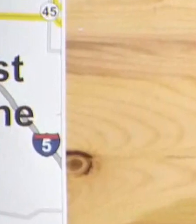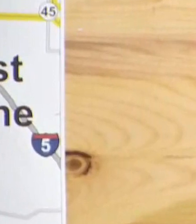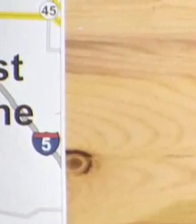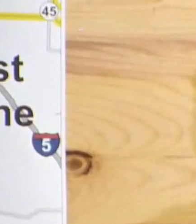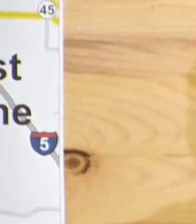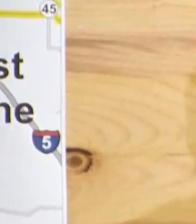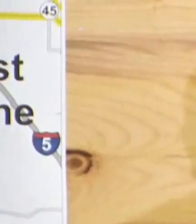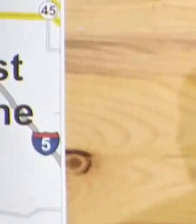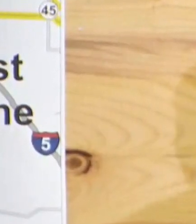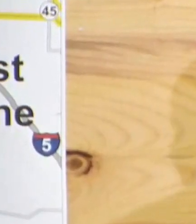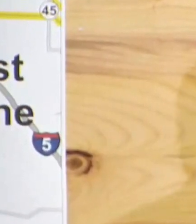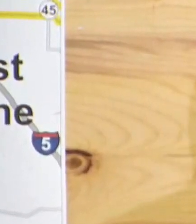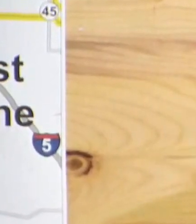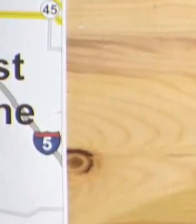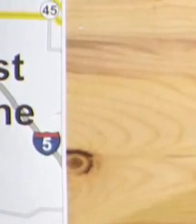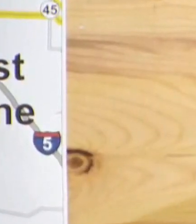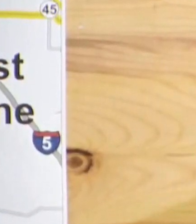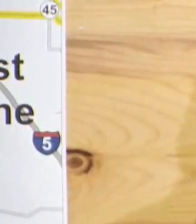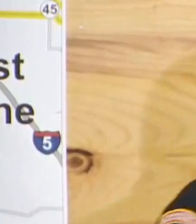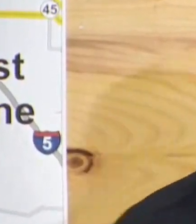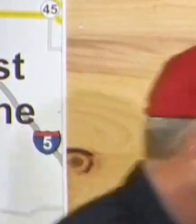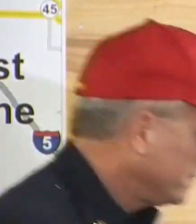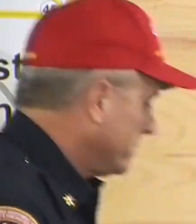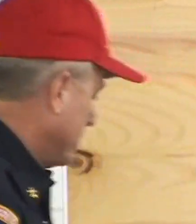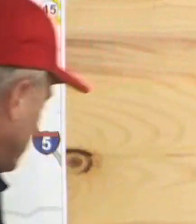Sonoma County Sheriff Mark Essex. Thanks.